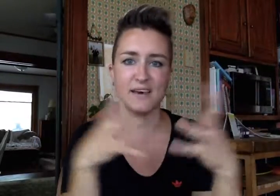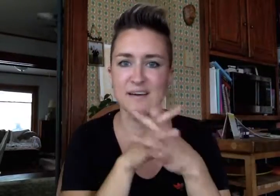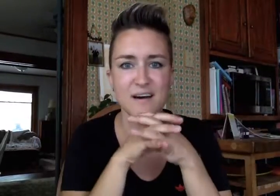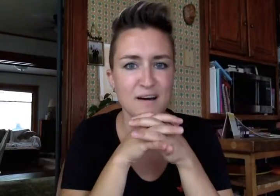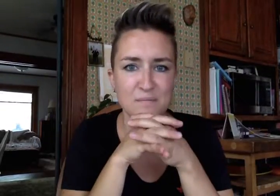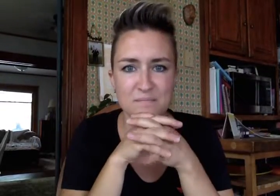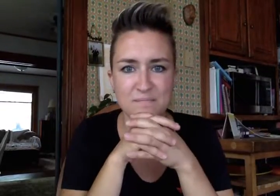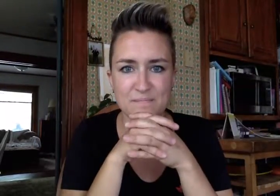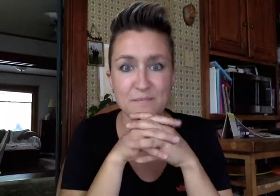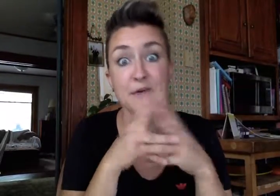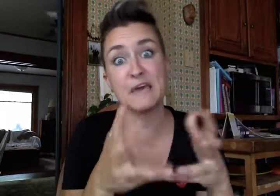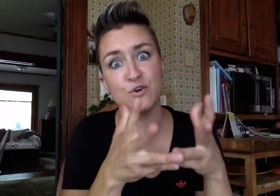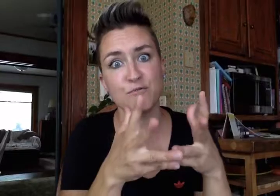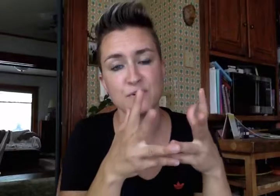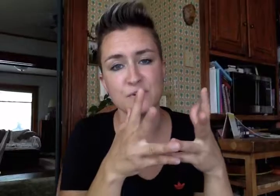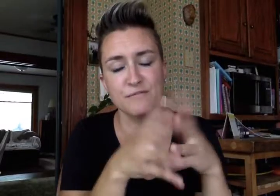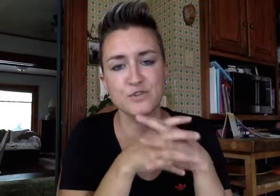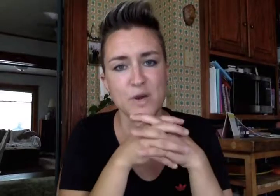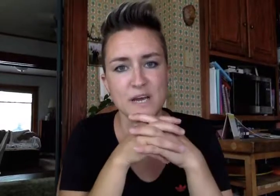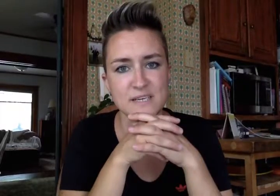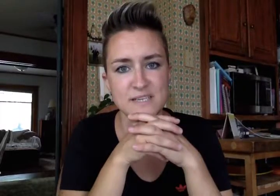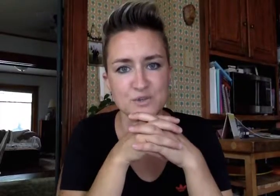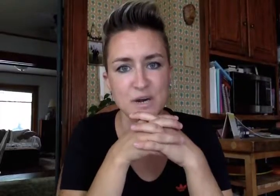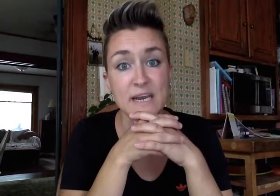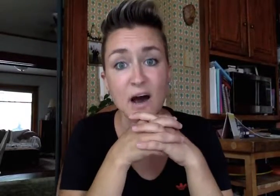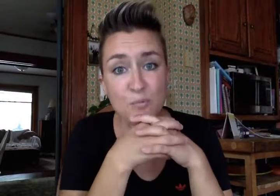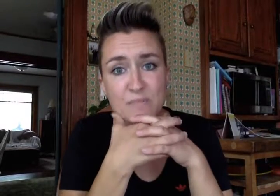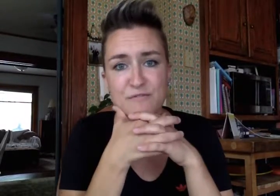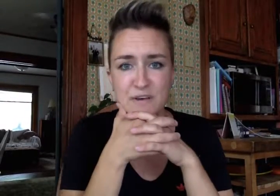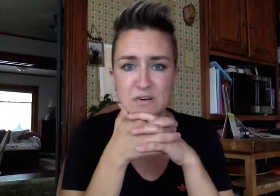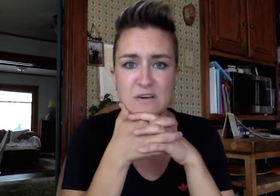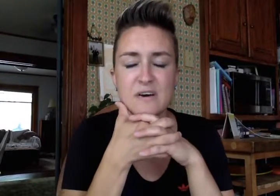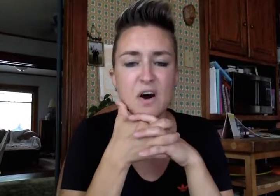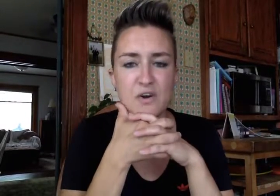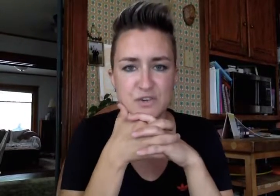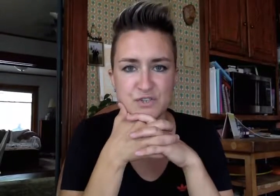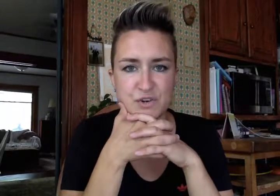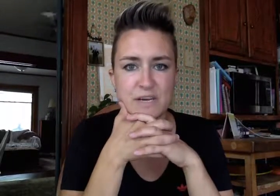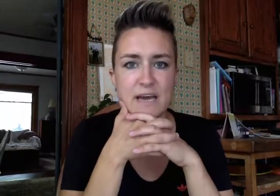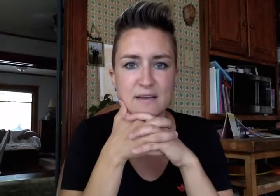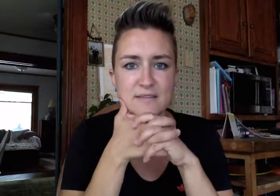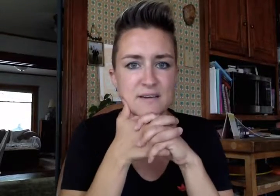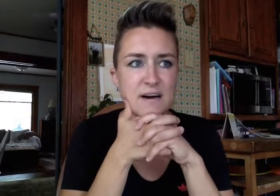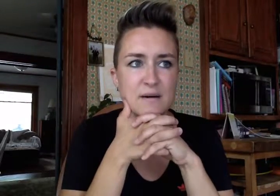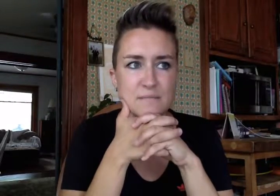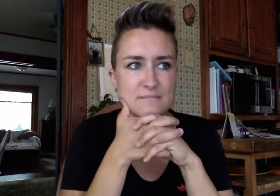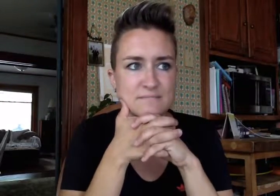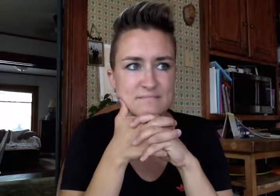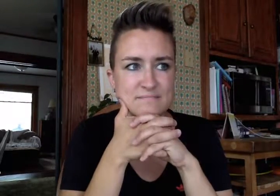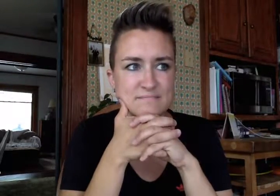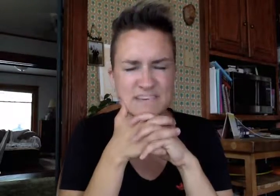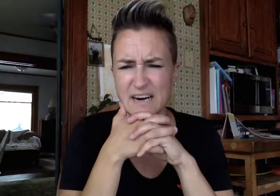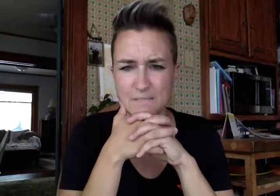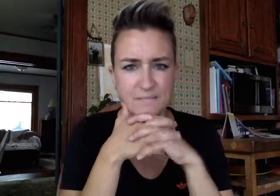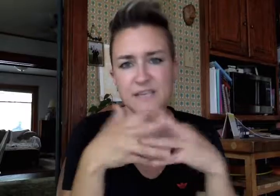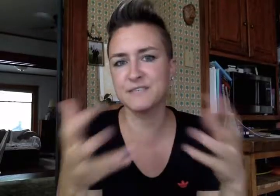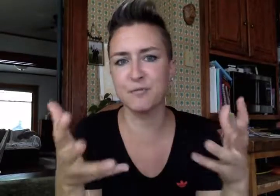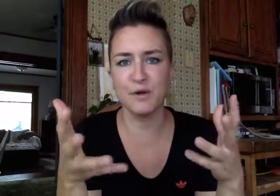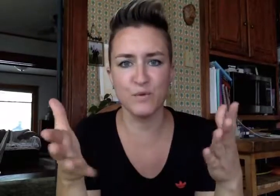anything, thank you for joining us in trying to help him feel understood. And thanks for being willing